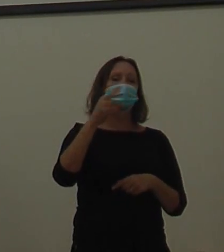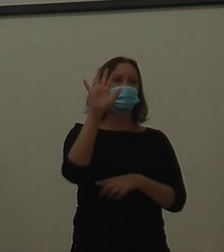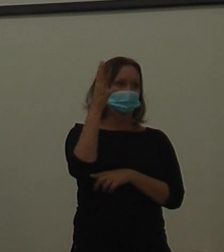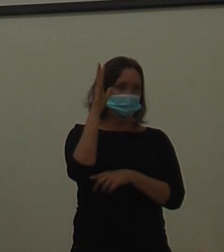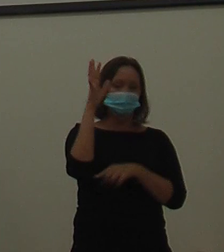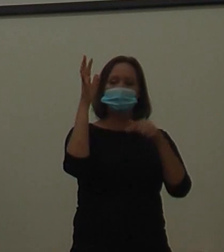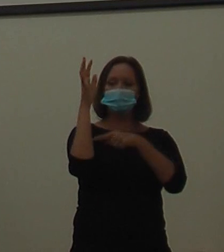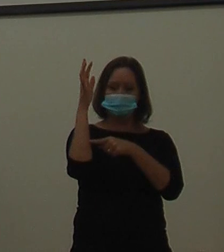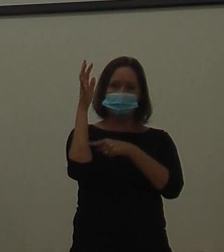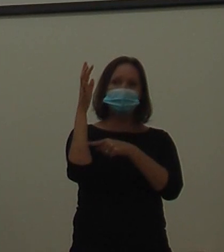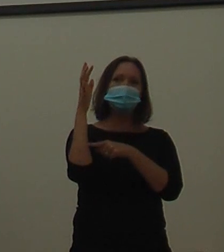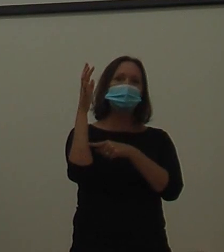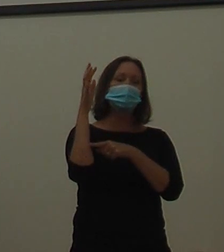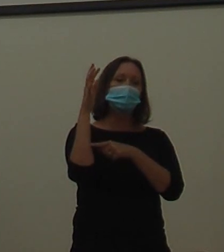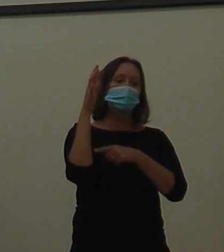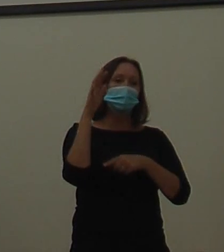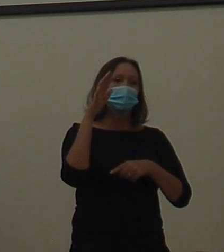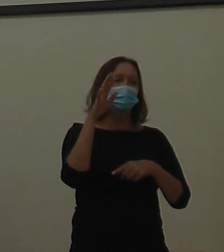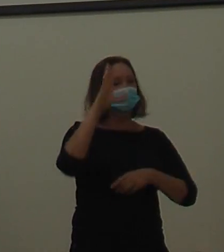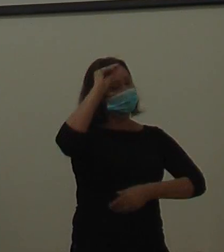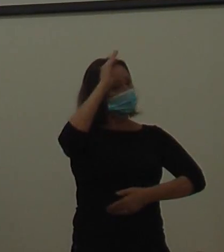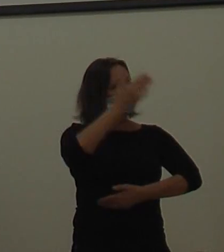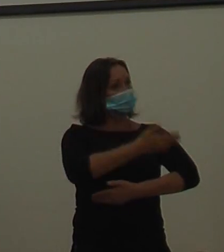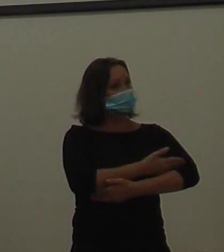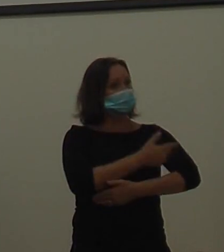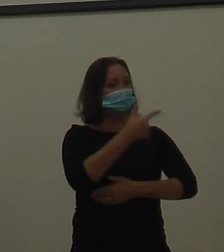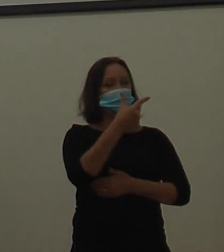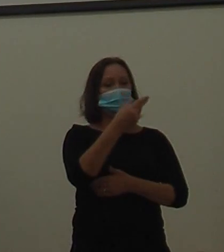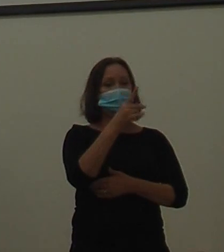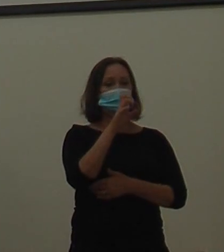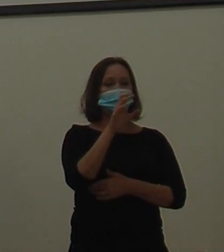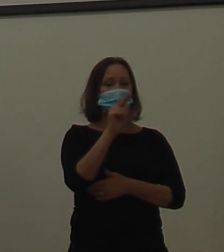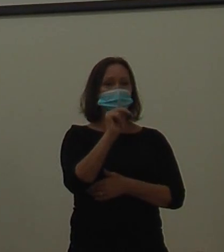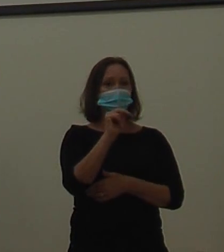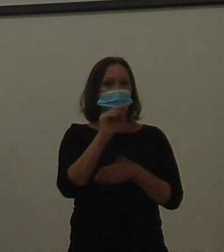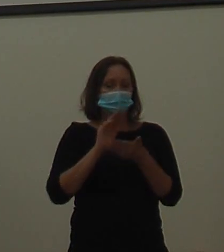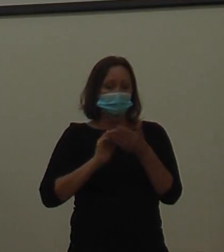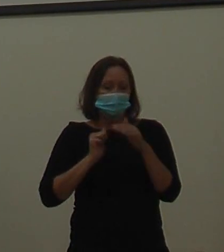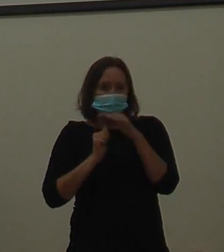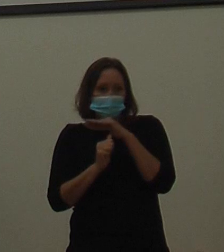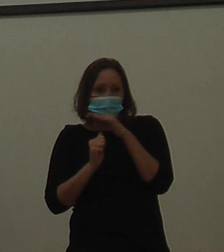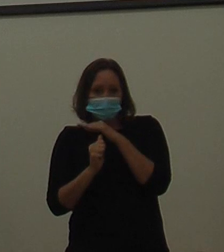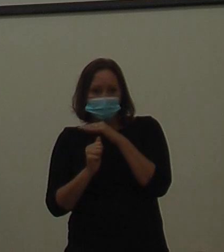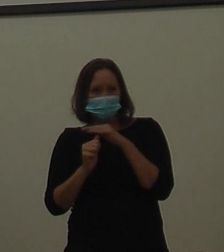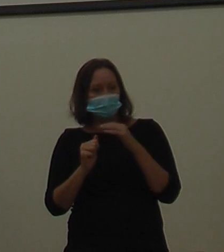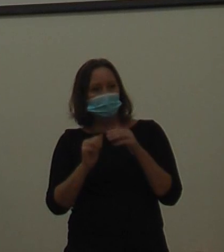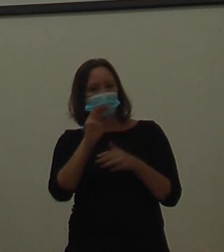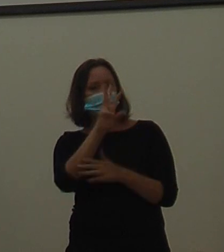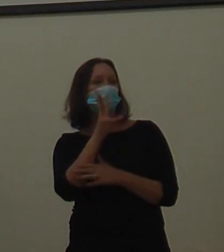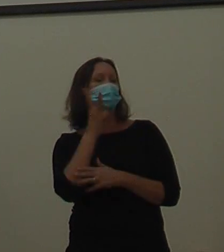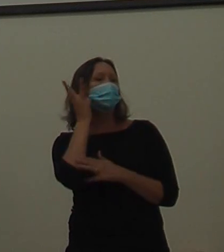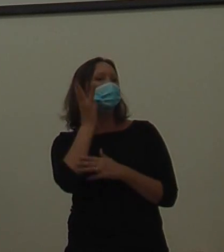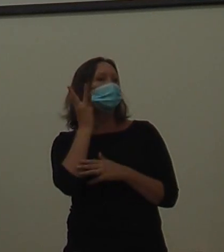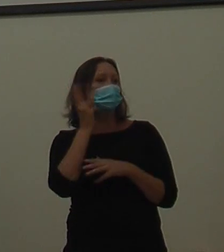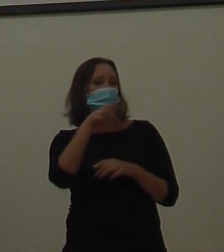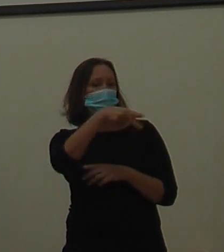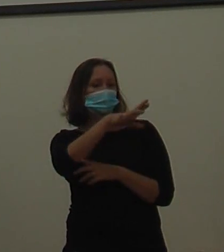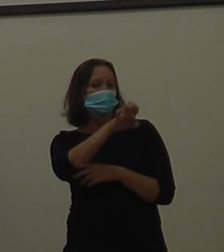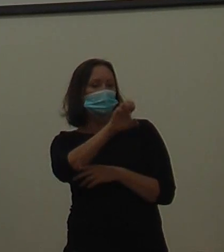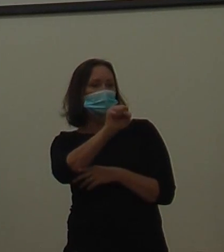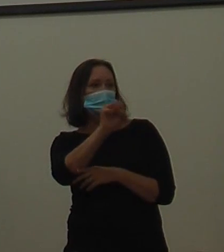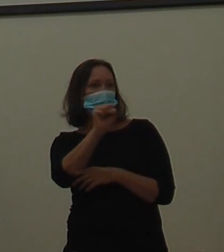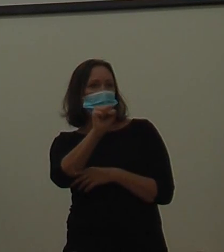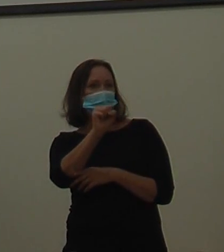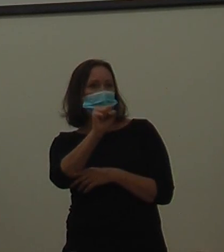the Abiezrite, while his son Gideon was beating out wheat in the winepress to hide it from the